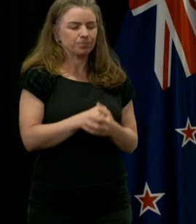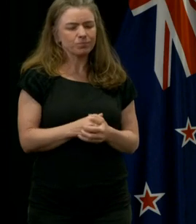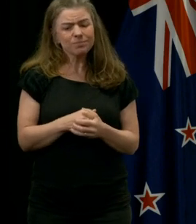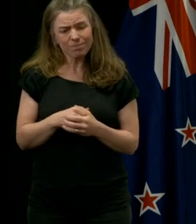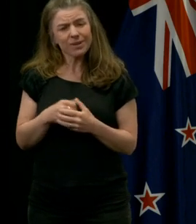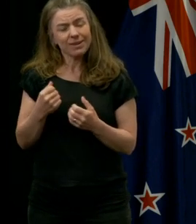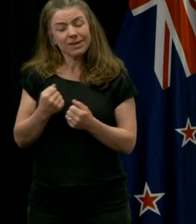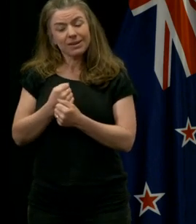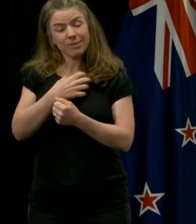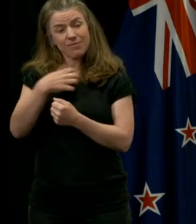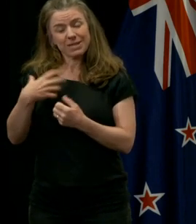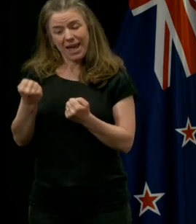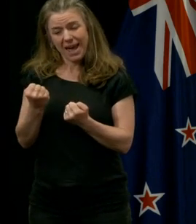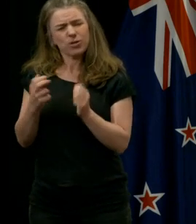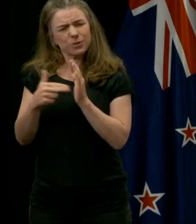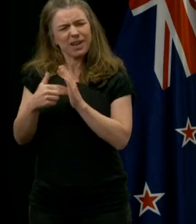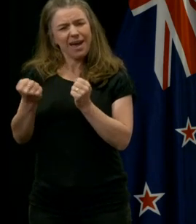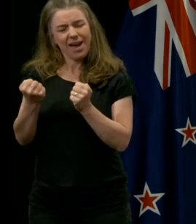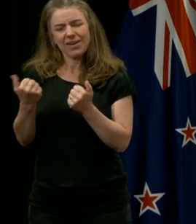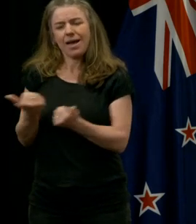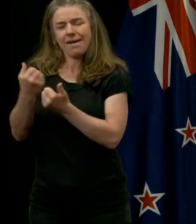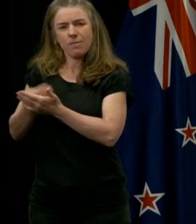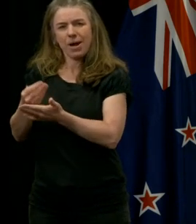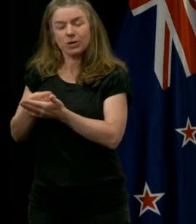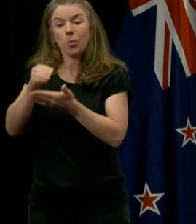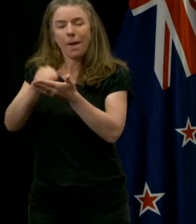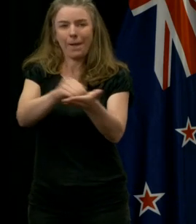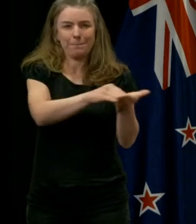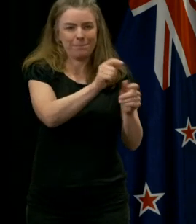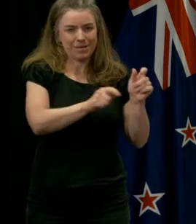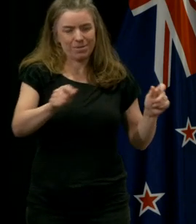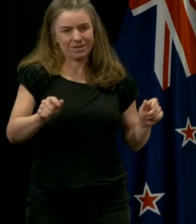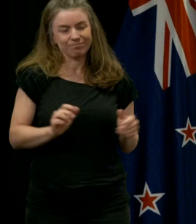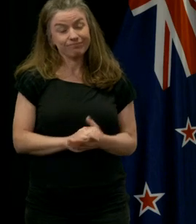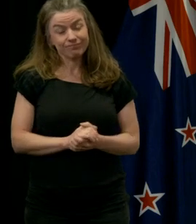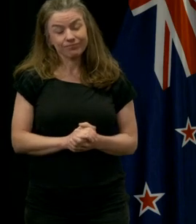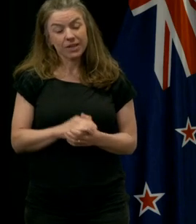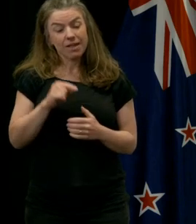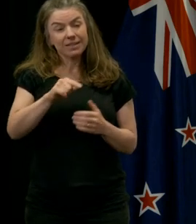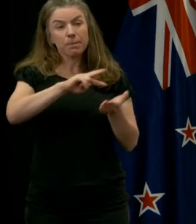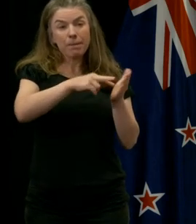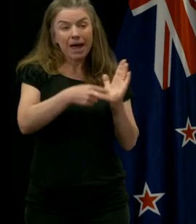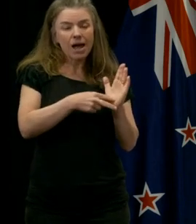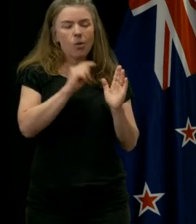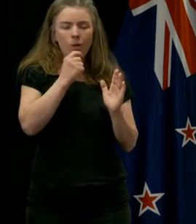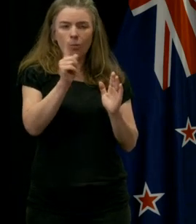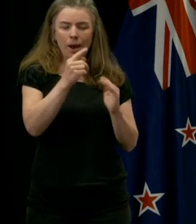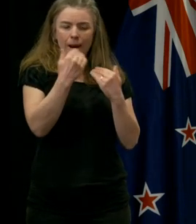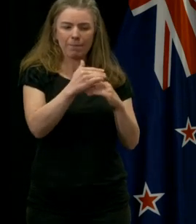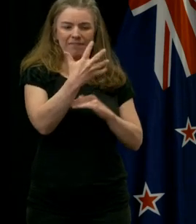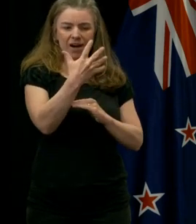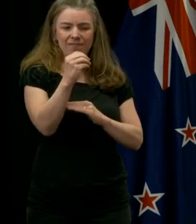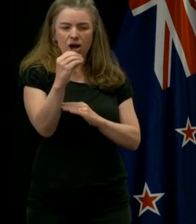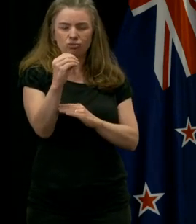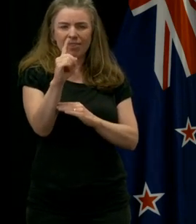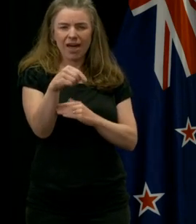stress on solvent firms affected by the COVID-19 pandemic. This scheme will include a limit of $500,000